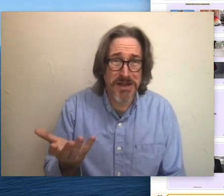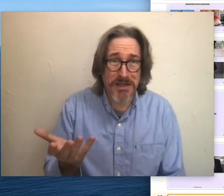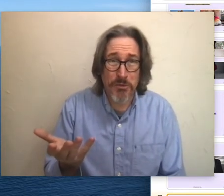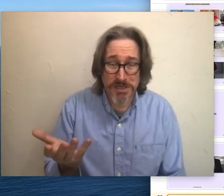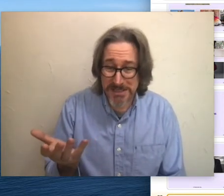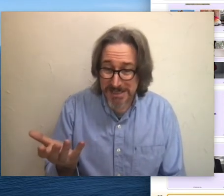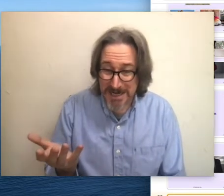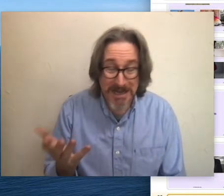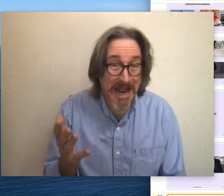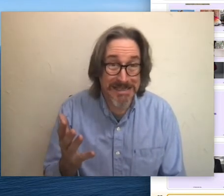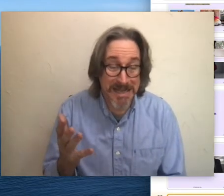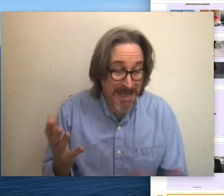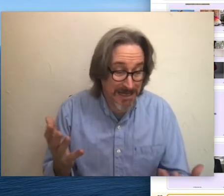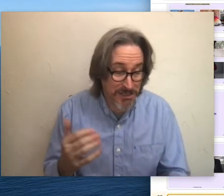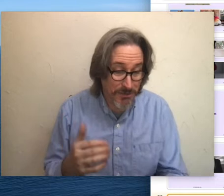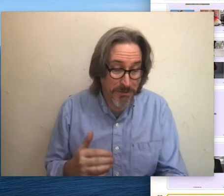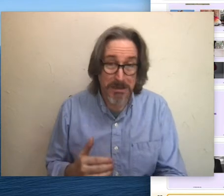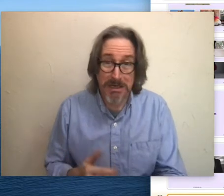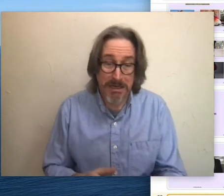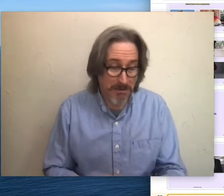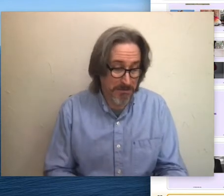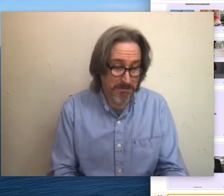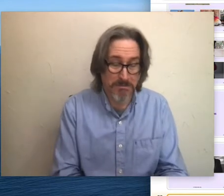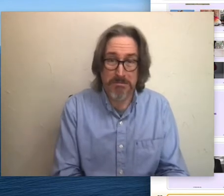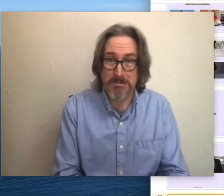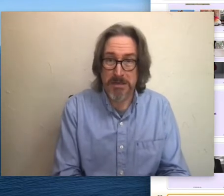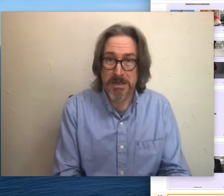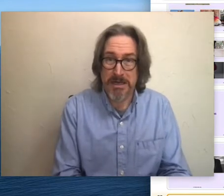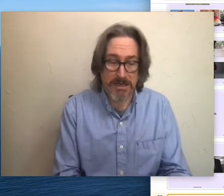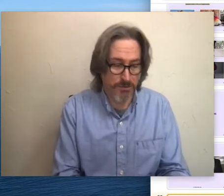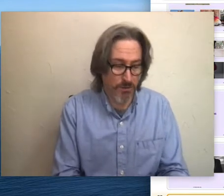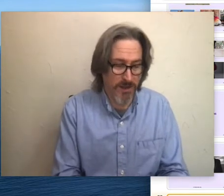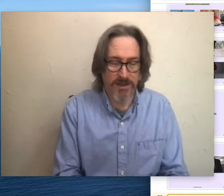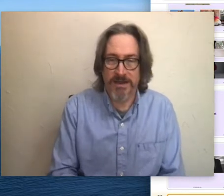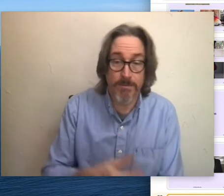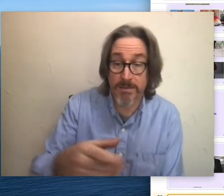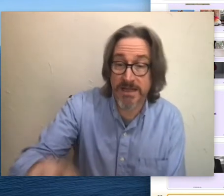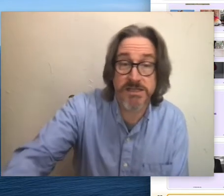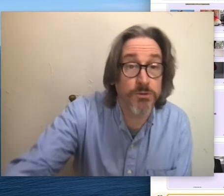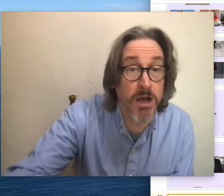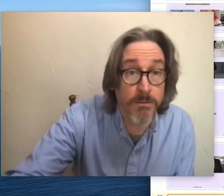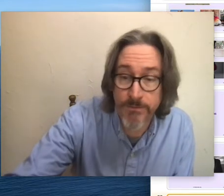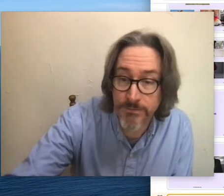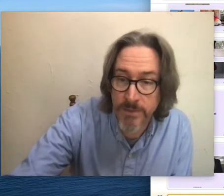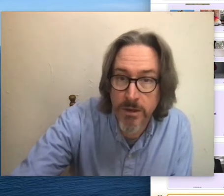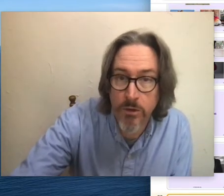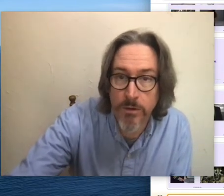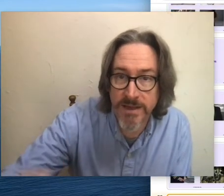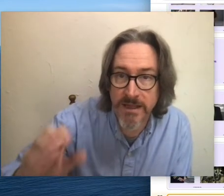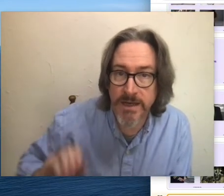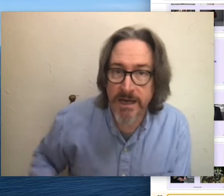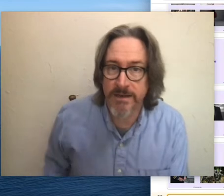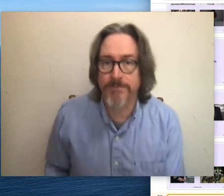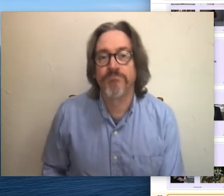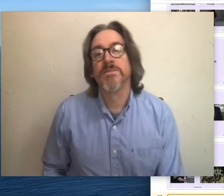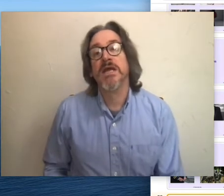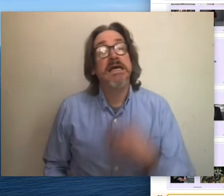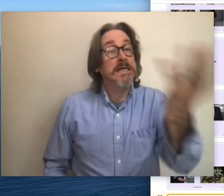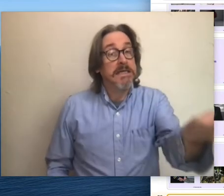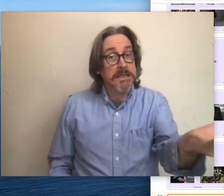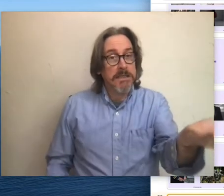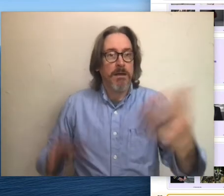There's nothing in what's the sign that adds to that. So I don't know why they did it. Maybe that's to come, or maybe they eliminated that.